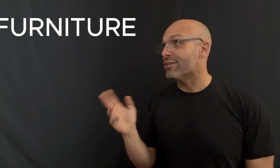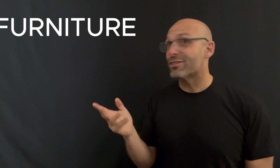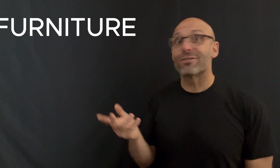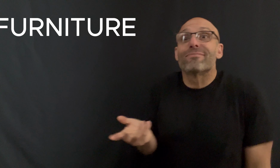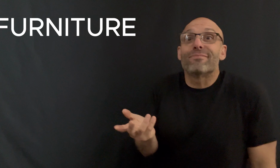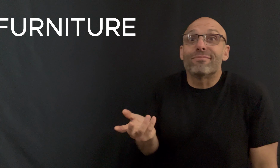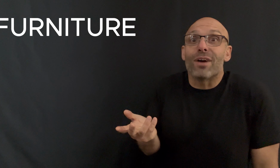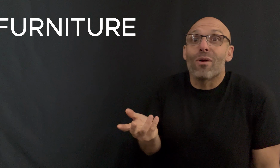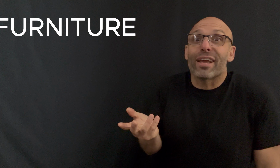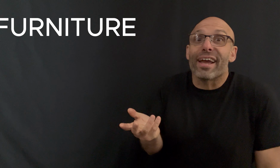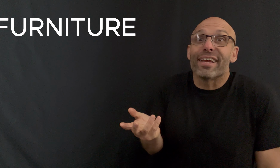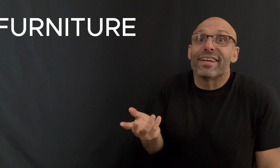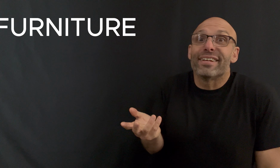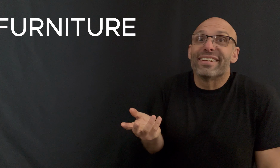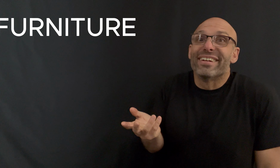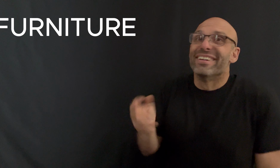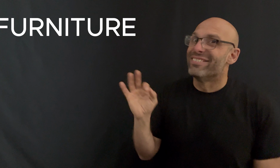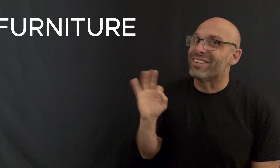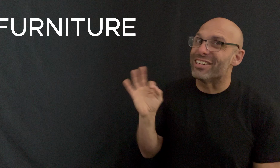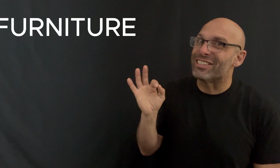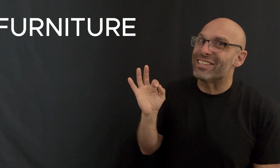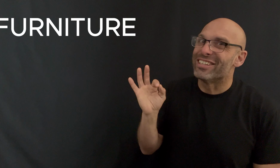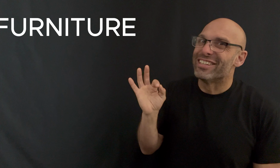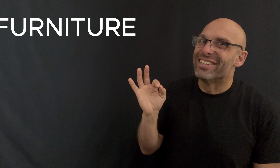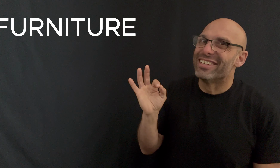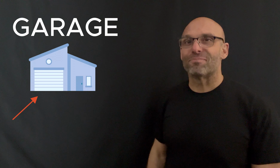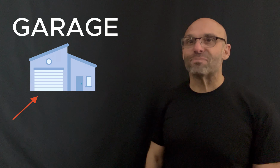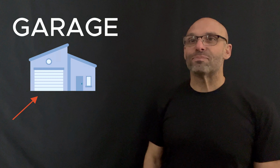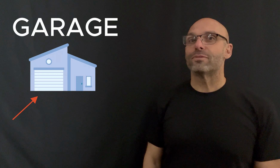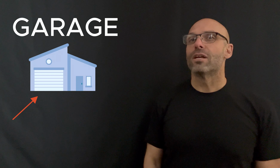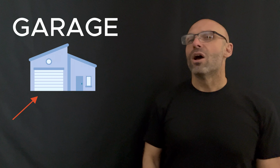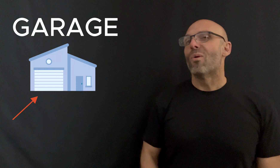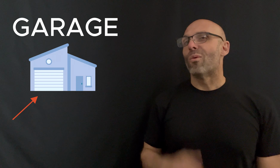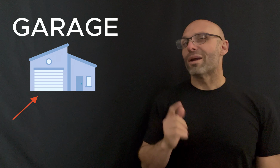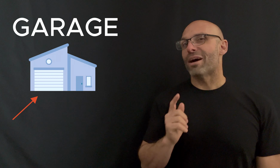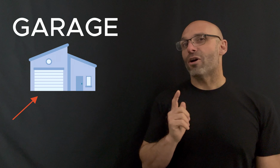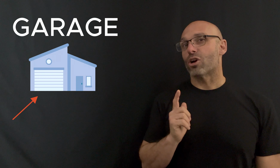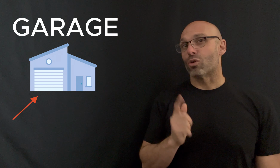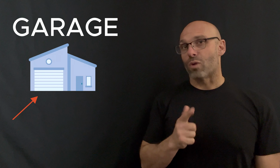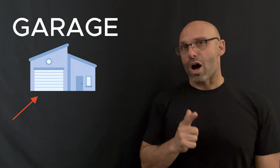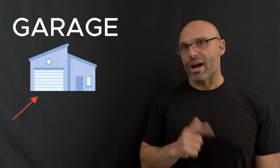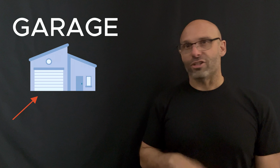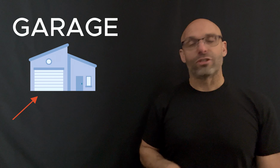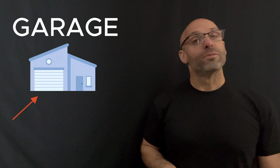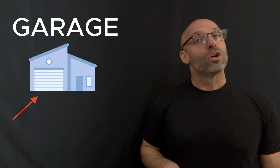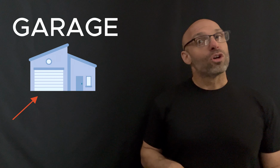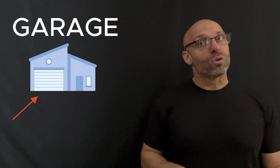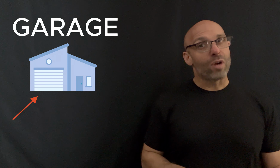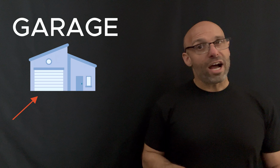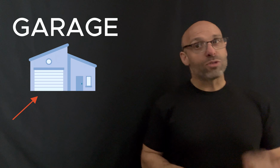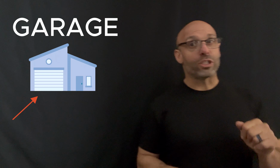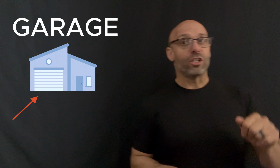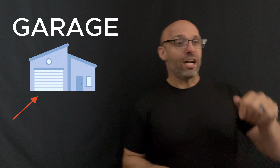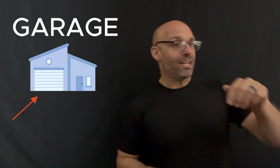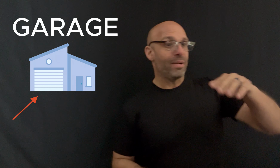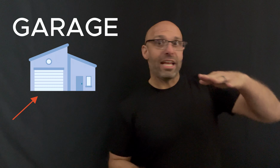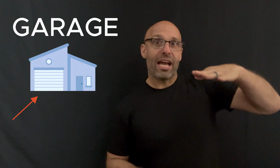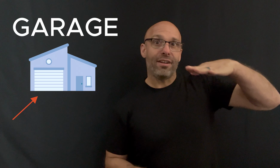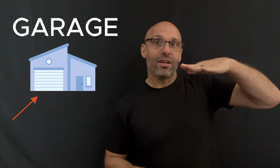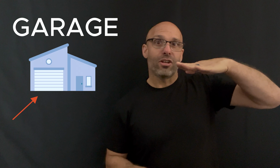house. Okay, furniture. What about garage? Garage with your non-dominant hand, you're gonna